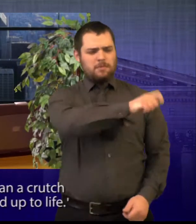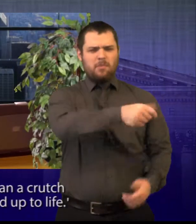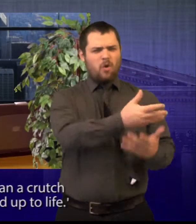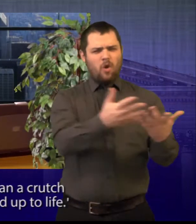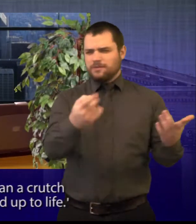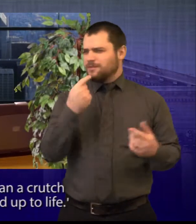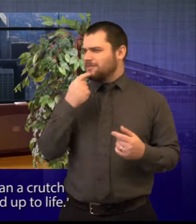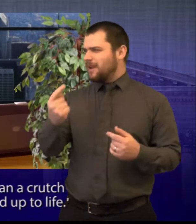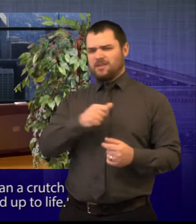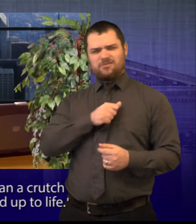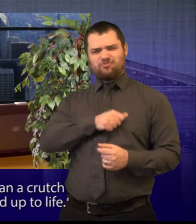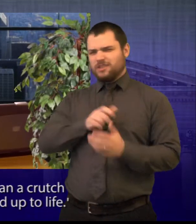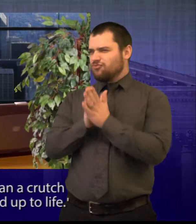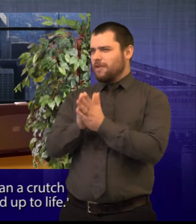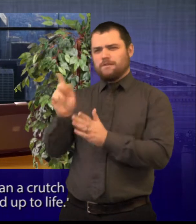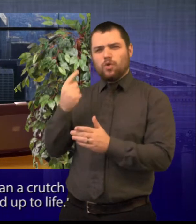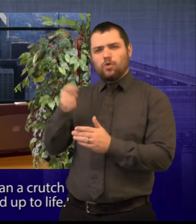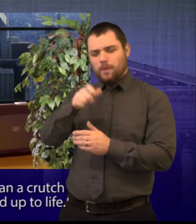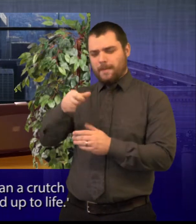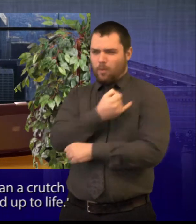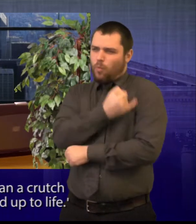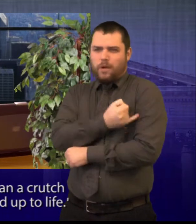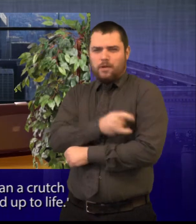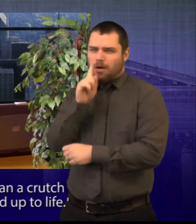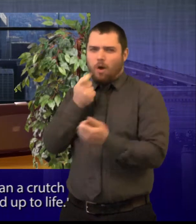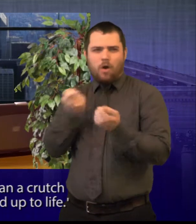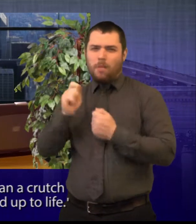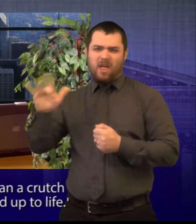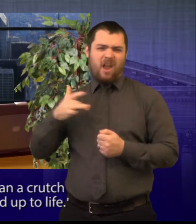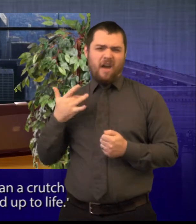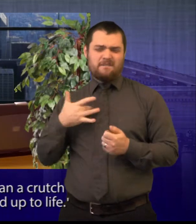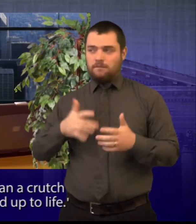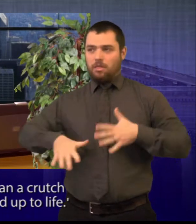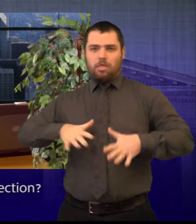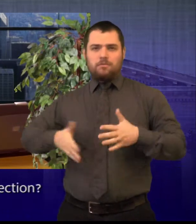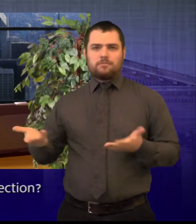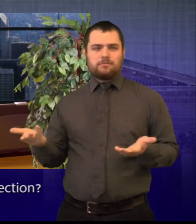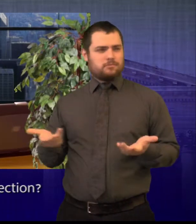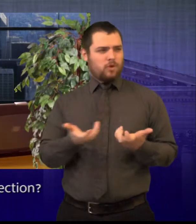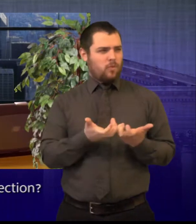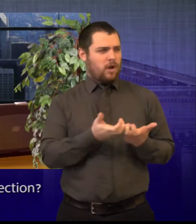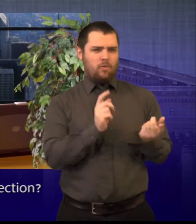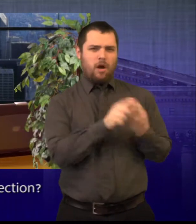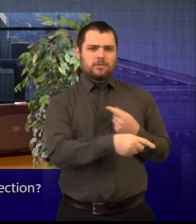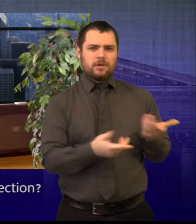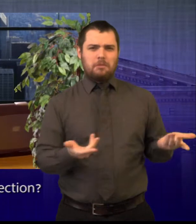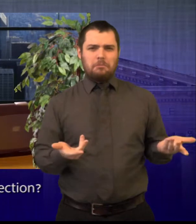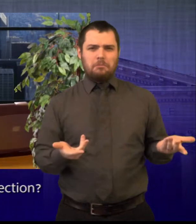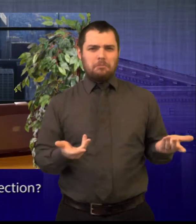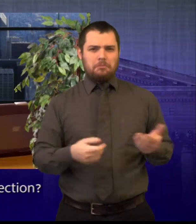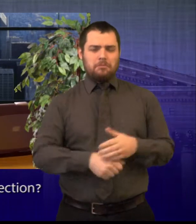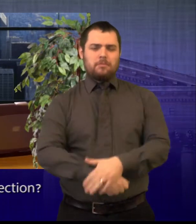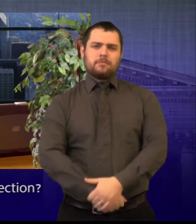Christianity is nothing more than a crutch to help people who cannot stand up to life. How do we answer